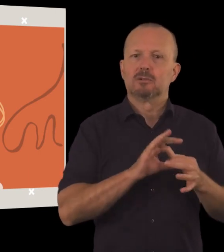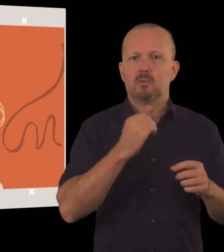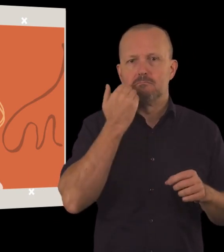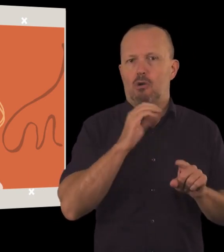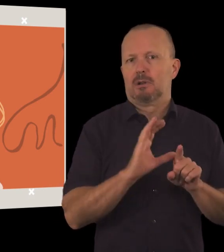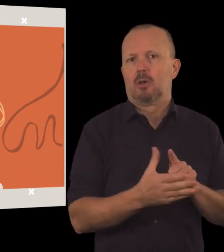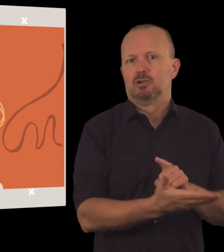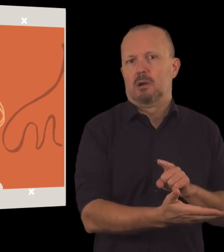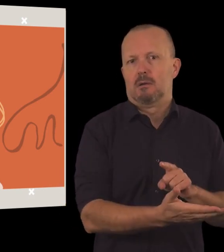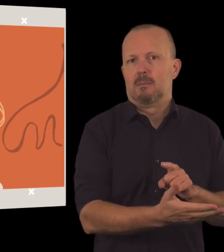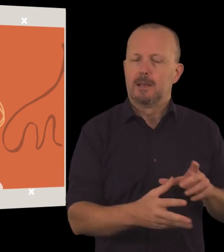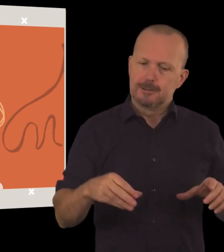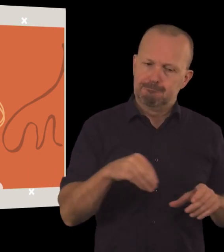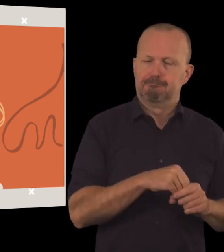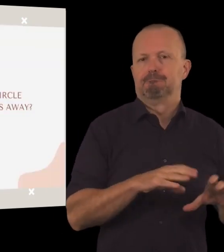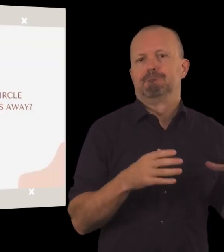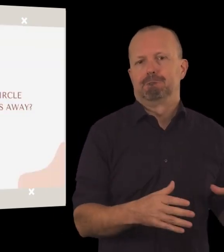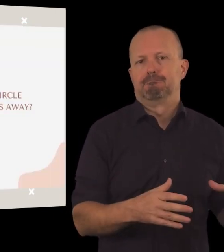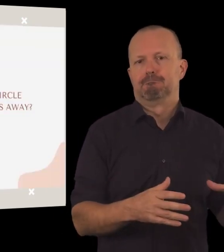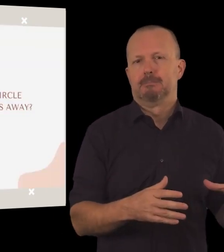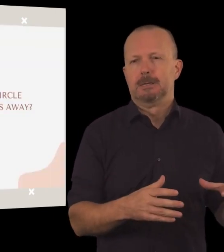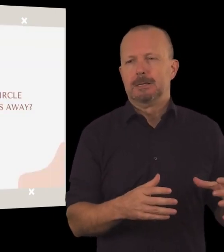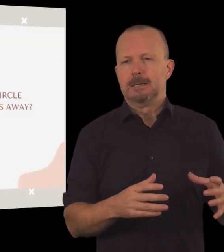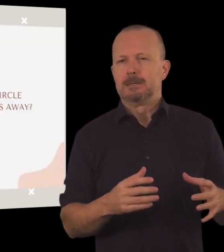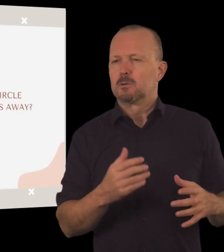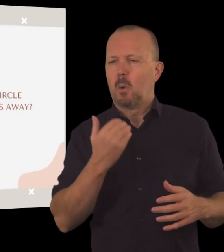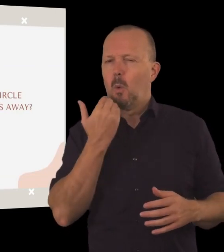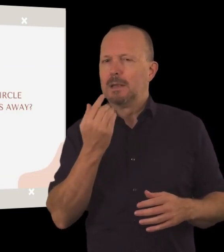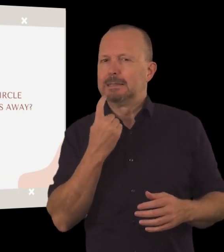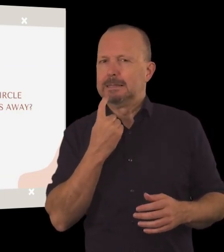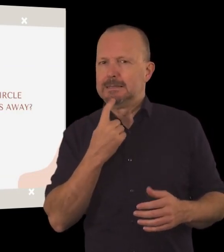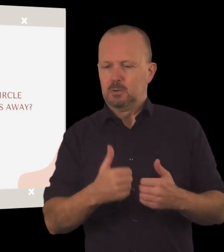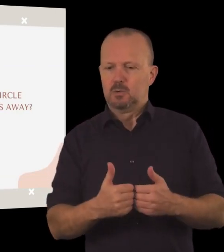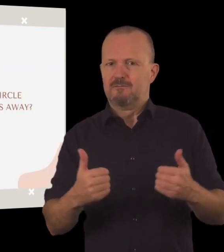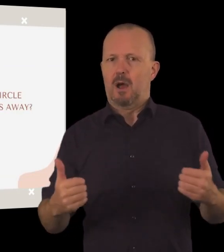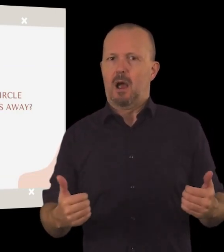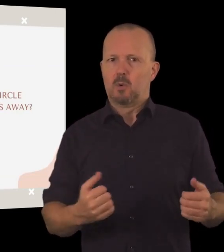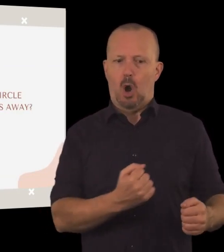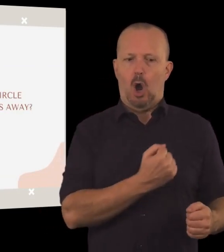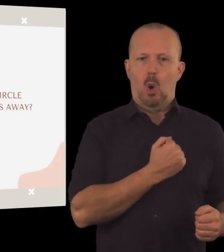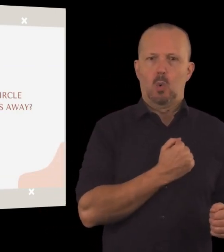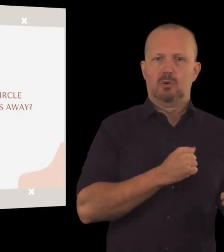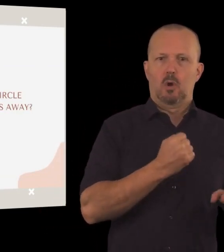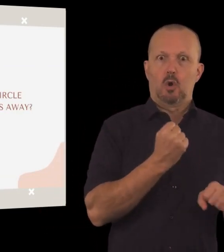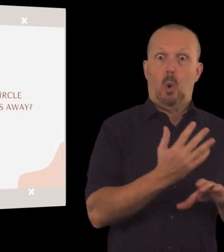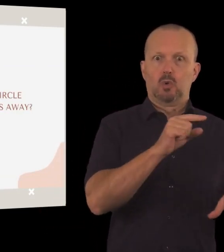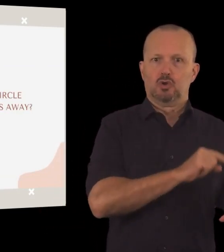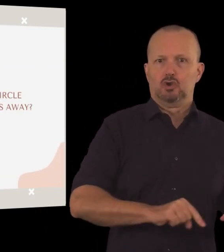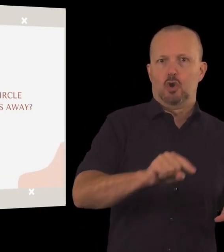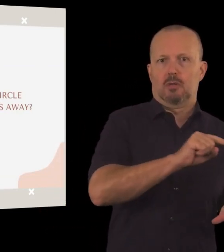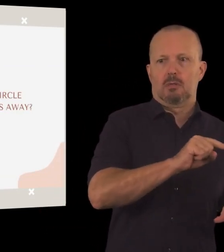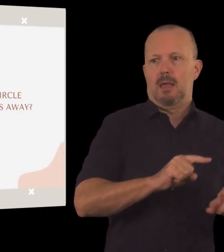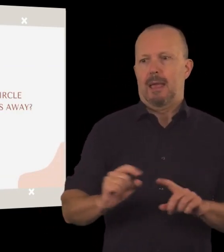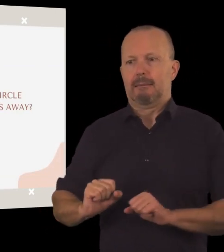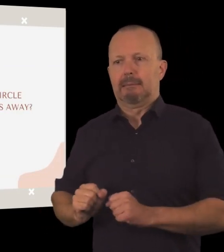it inside your golden circle. So have you broken your golden circle by giving all of your